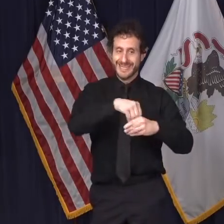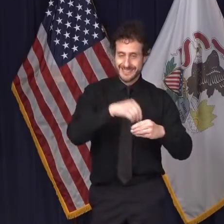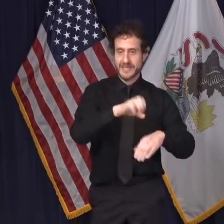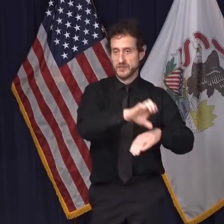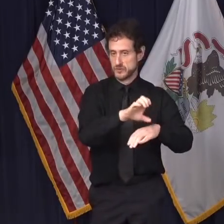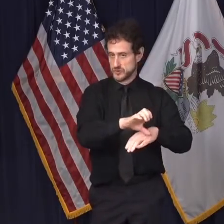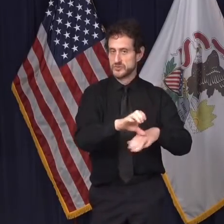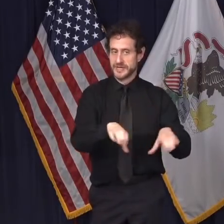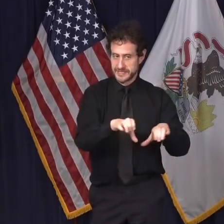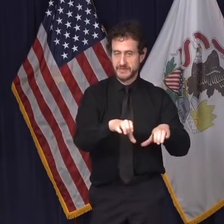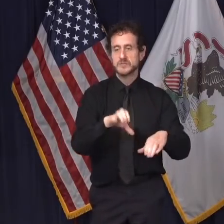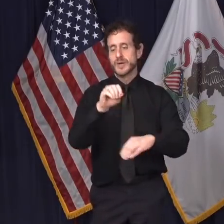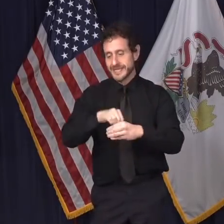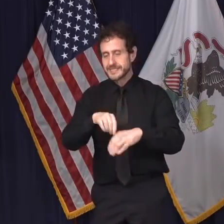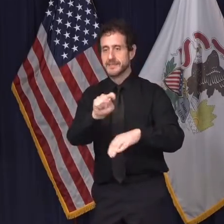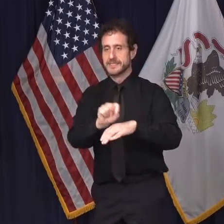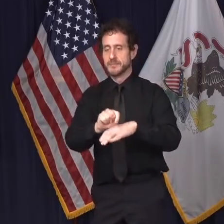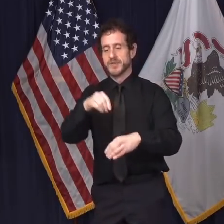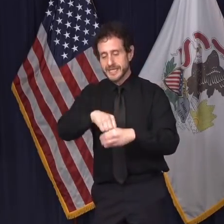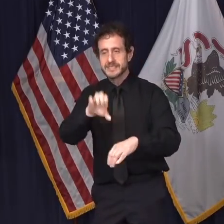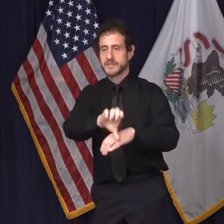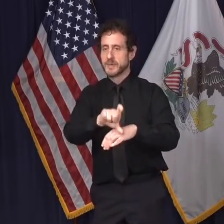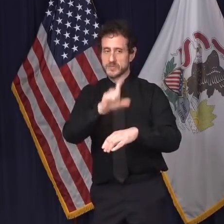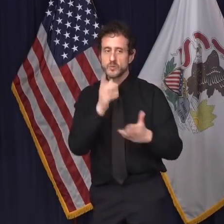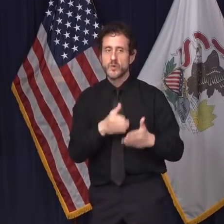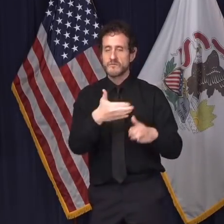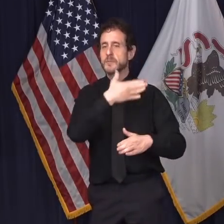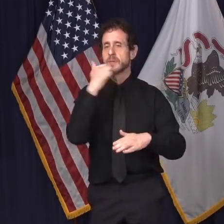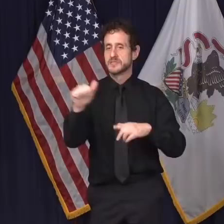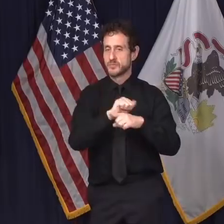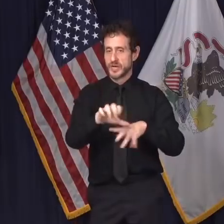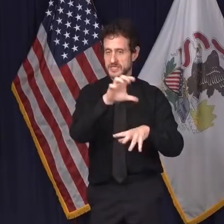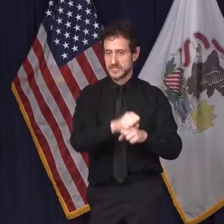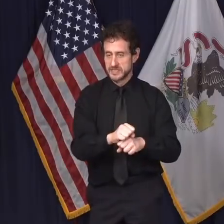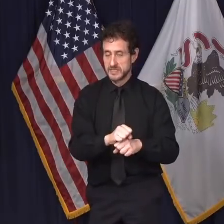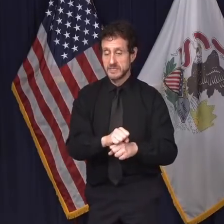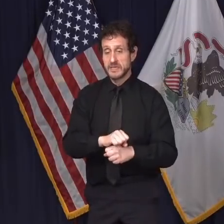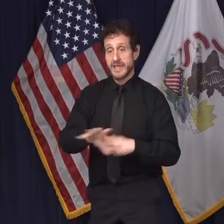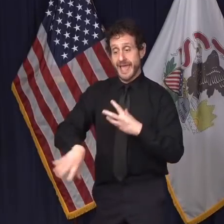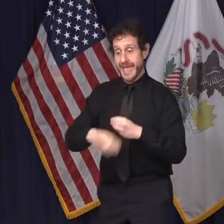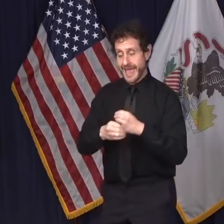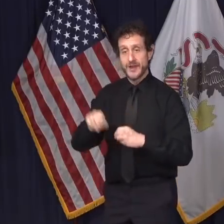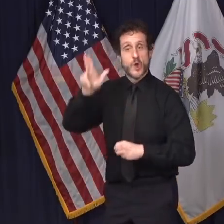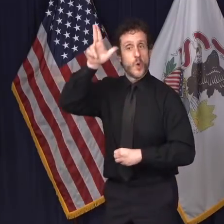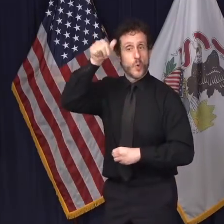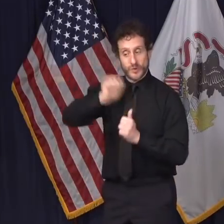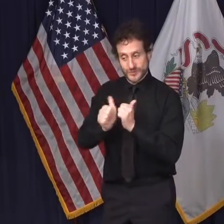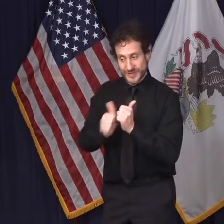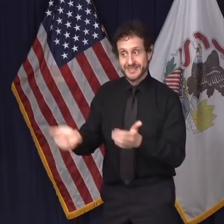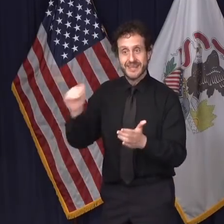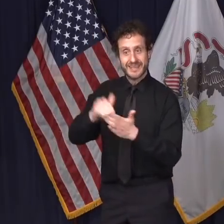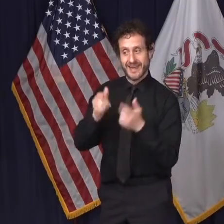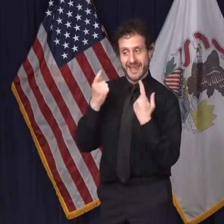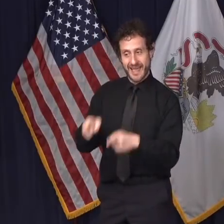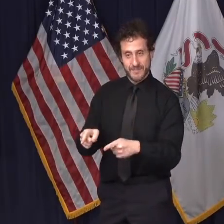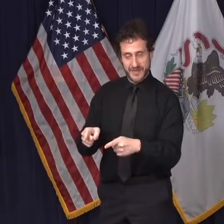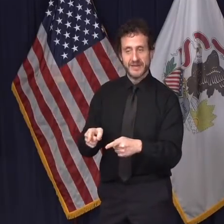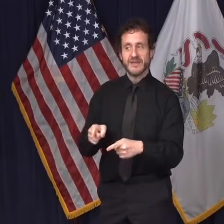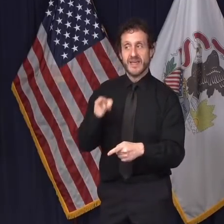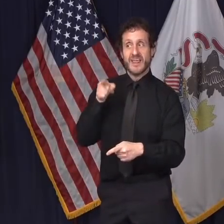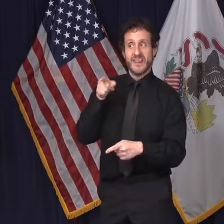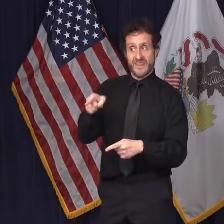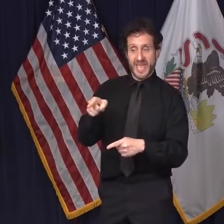best practices. Additionally, with Phase 3, horse racing will be returning to Illinois tracks, boosting